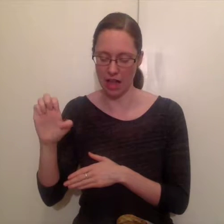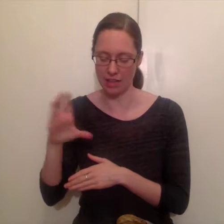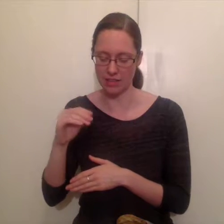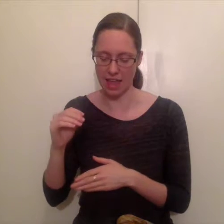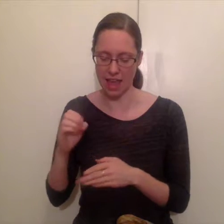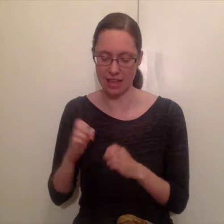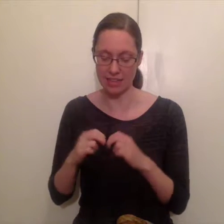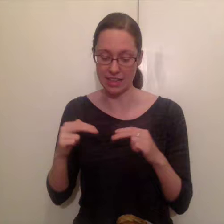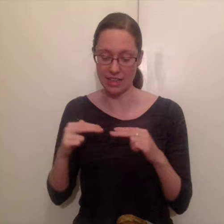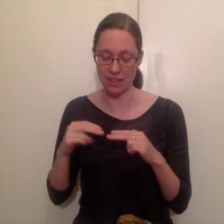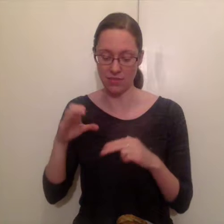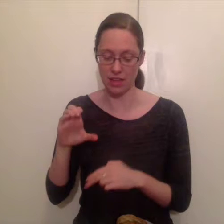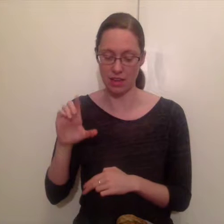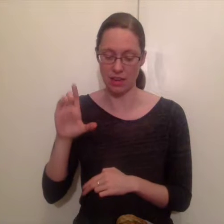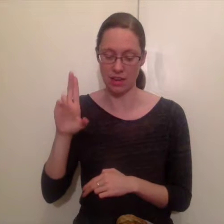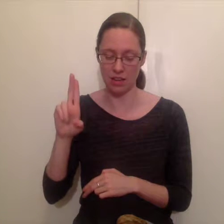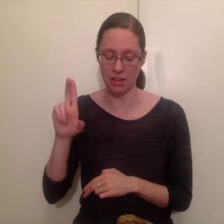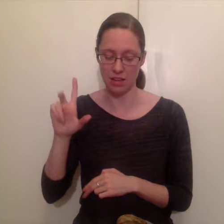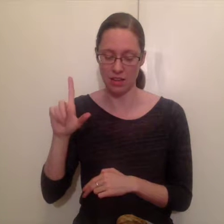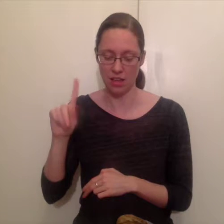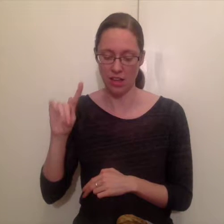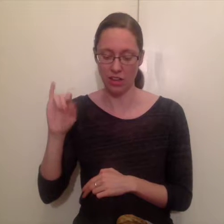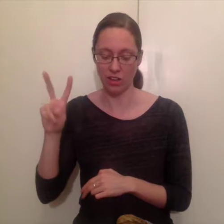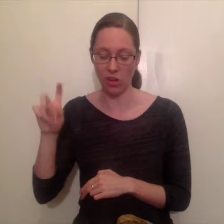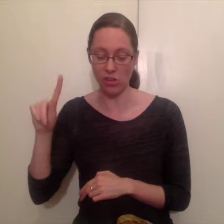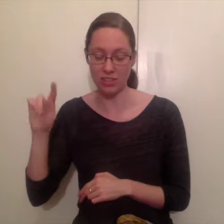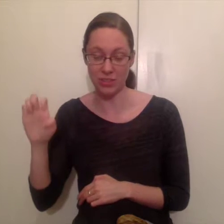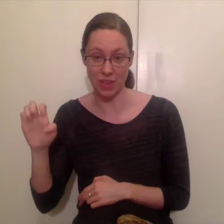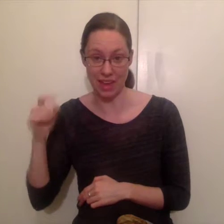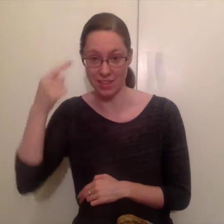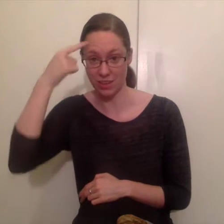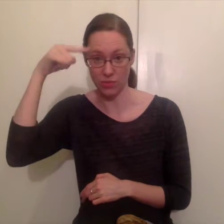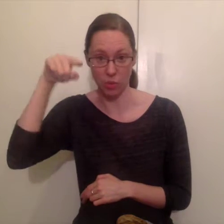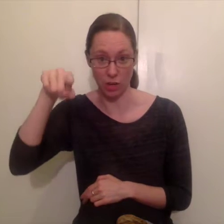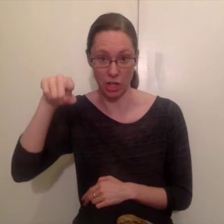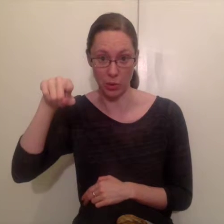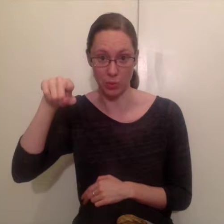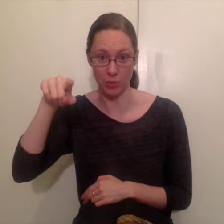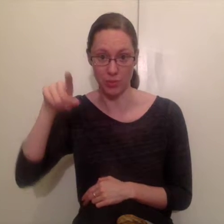fertilize, and even cultivate for you."